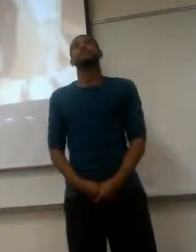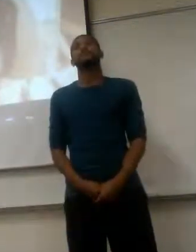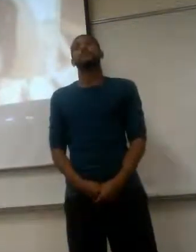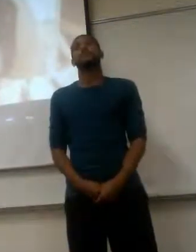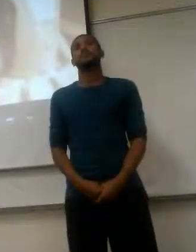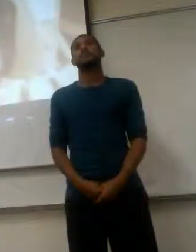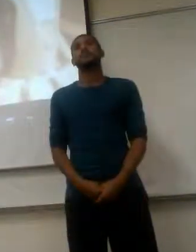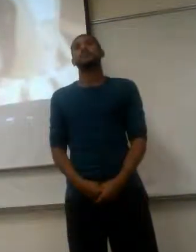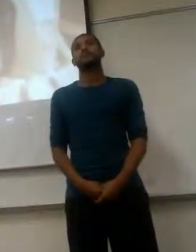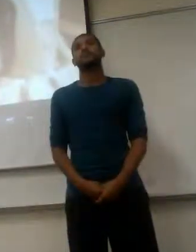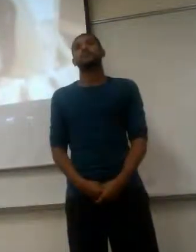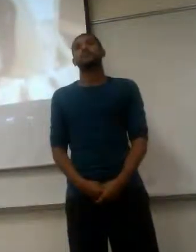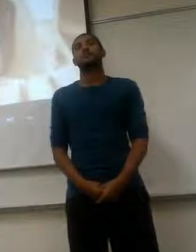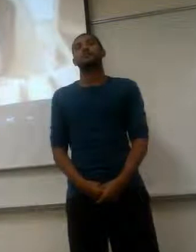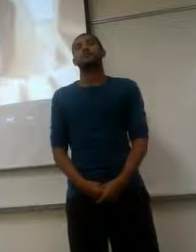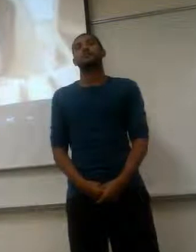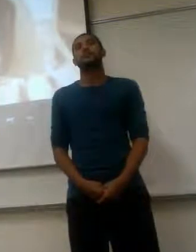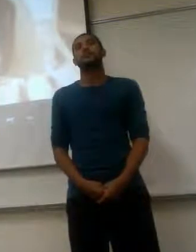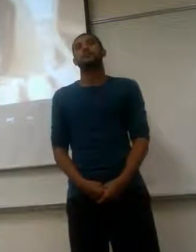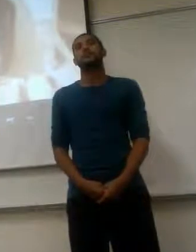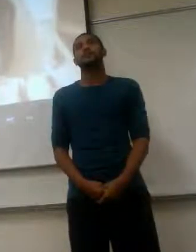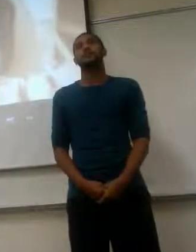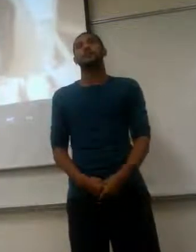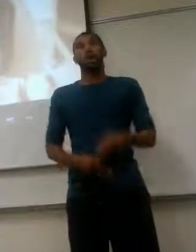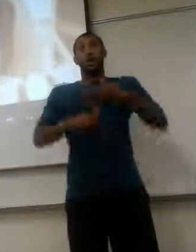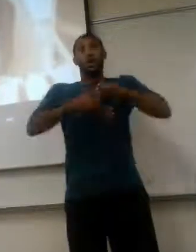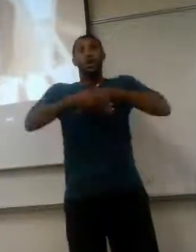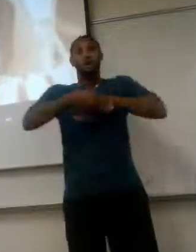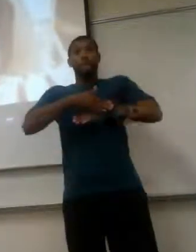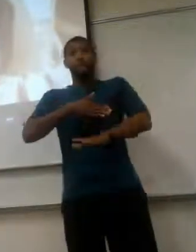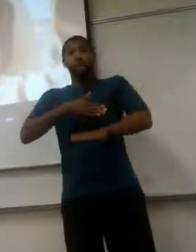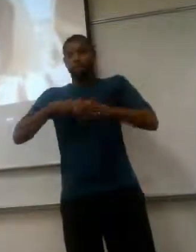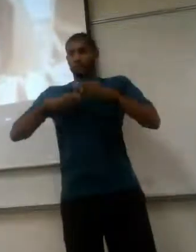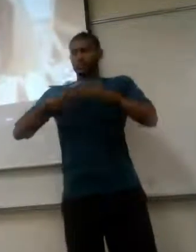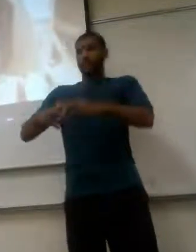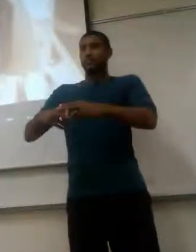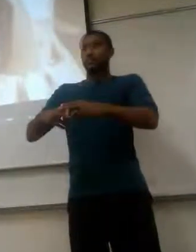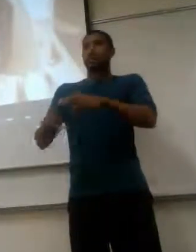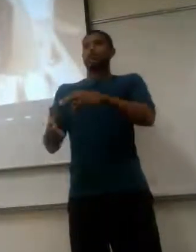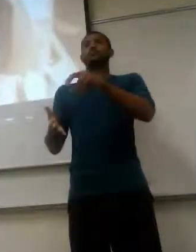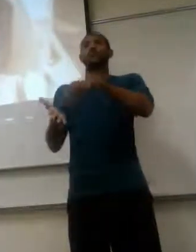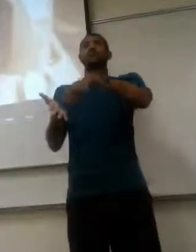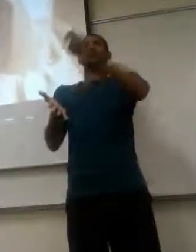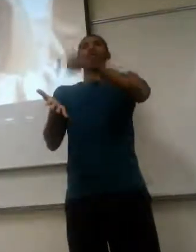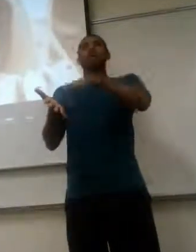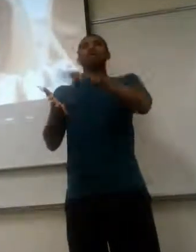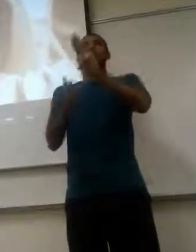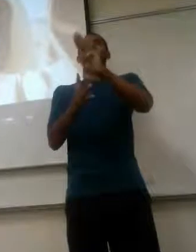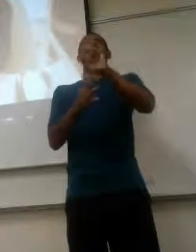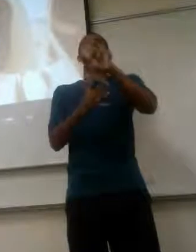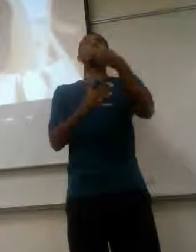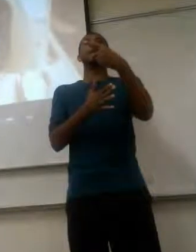When I was born, I was given the name of Jumping Badger, but it did not stick.